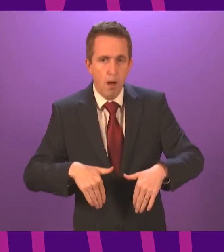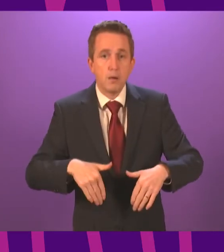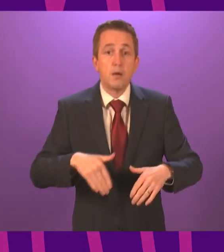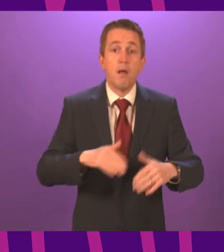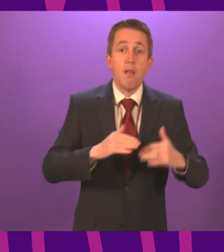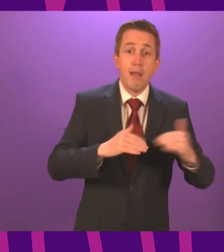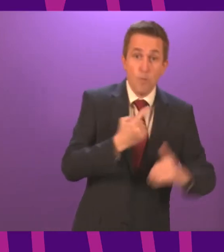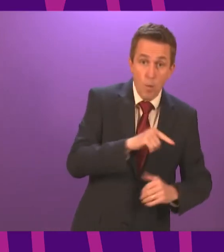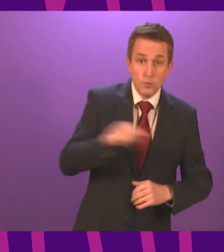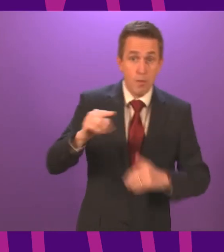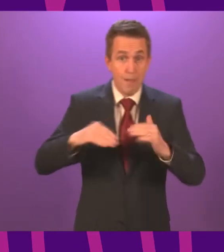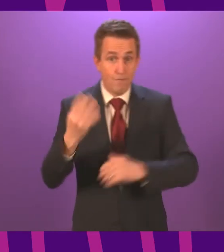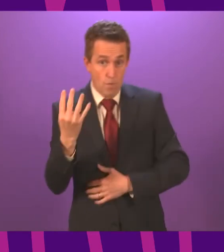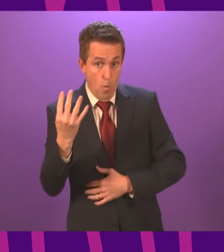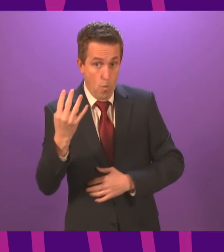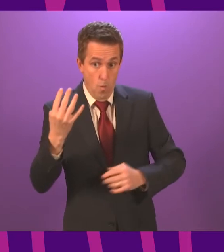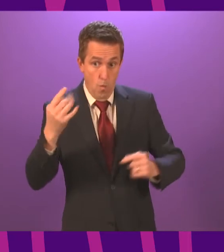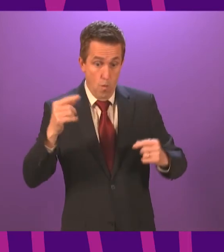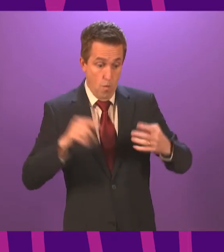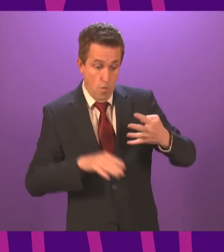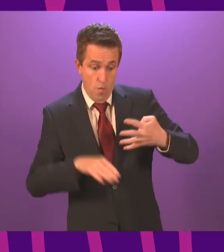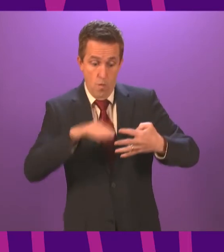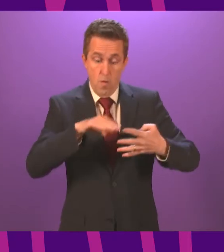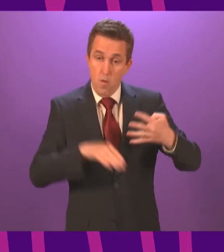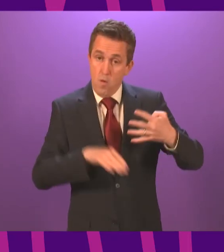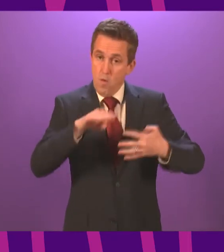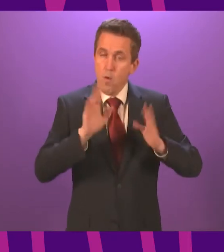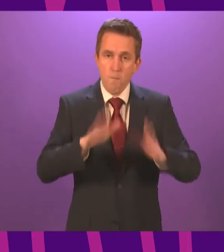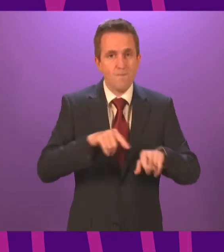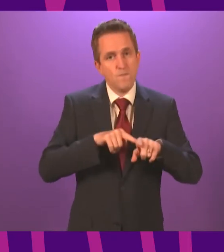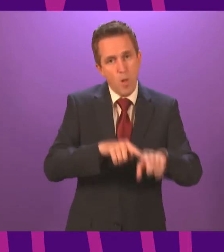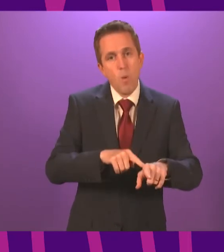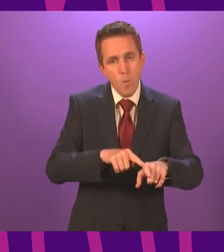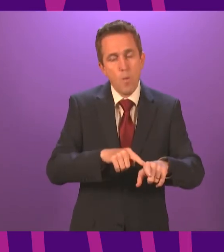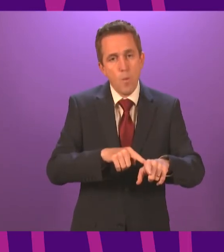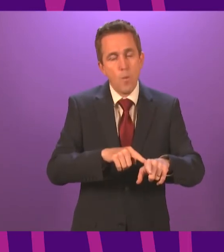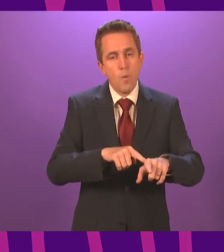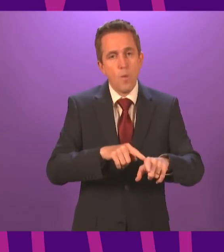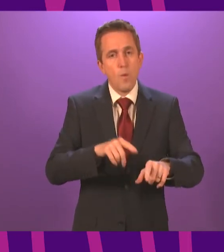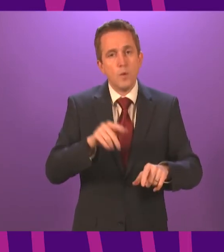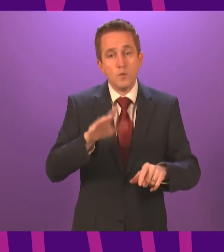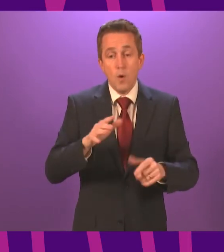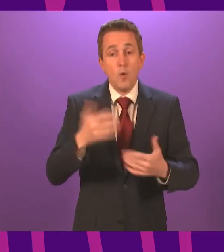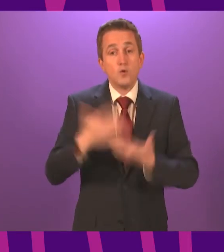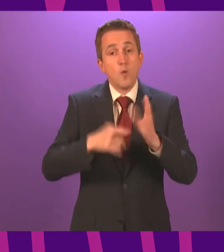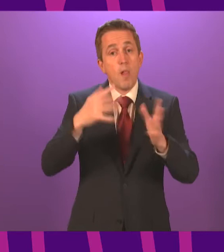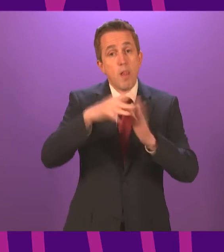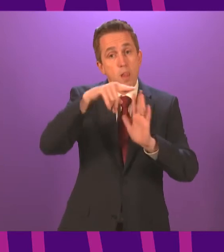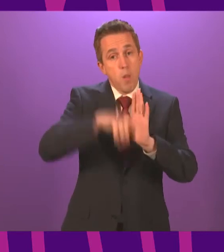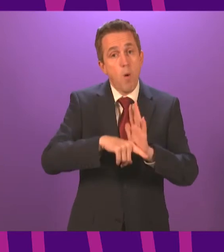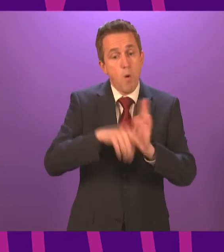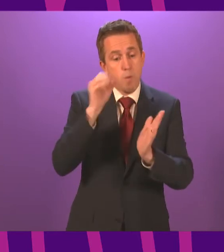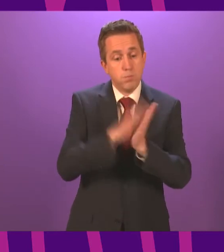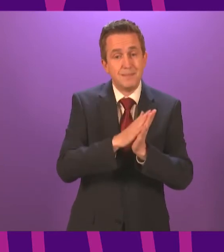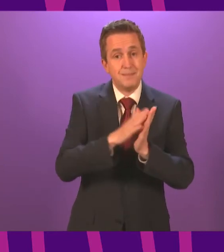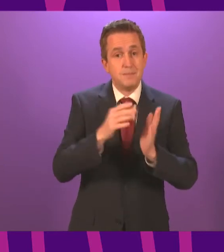level 1 to level 4, it is our view that these steps are essential at this time. So for this reason, we're bringing forward regulations to put the rules into law